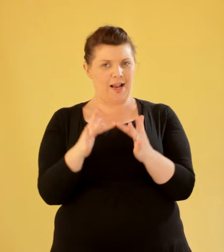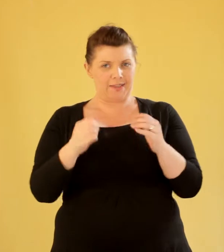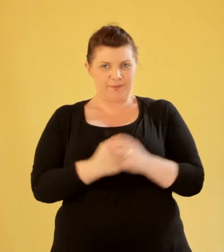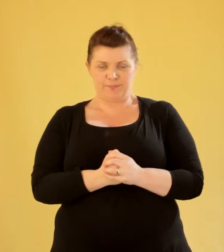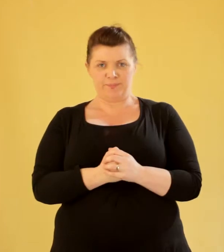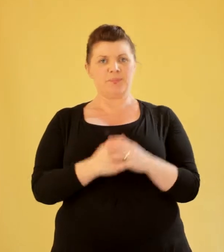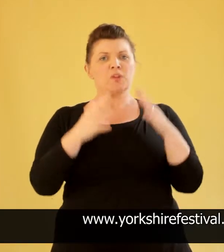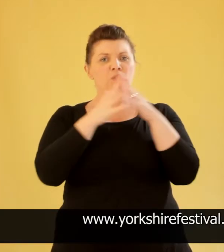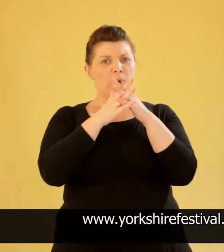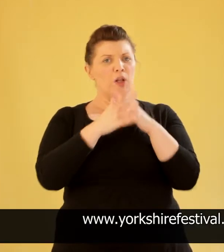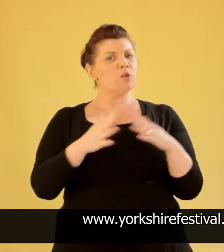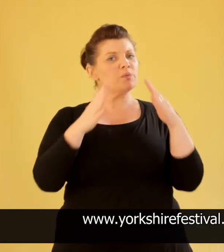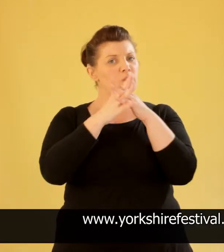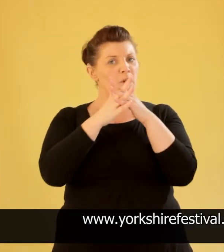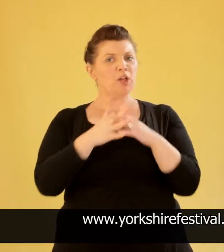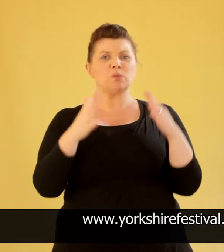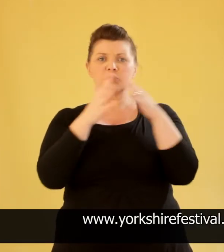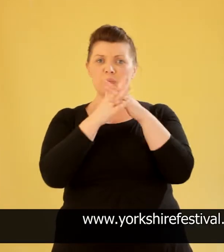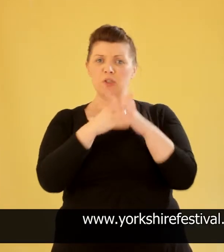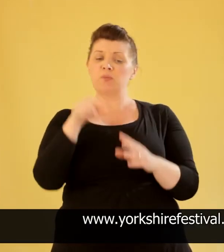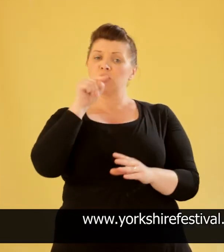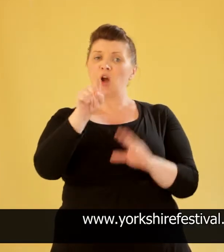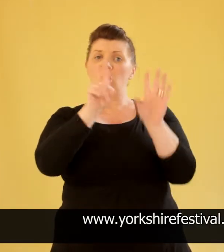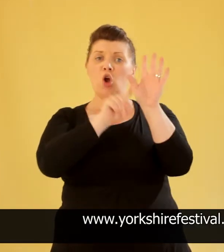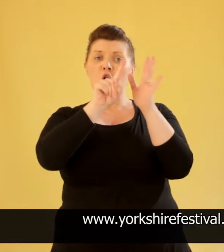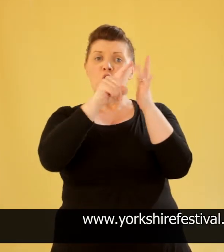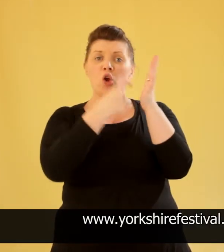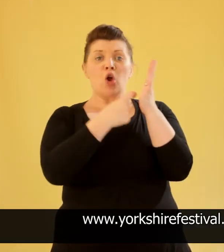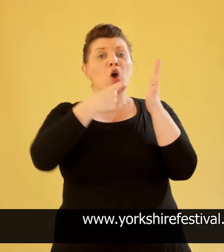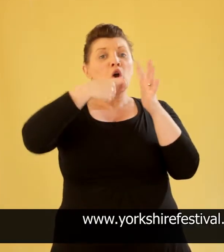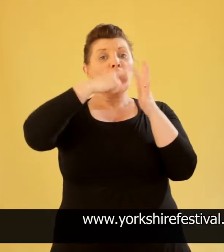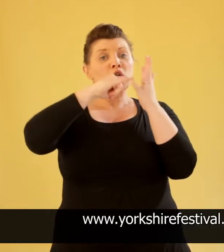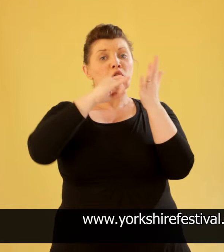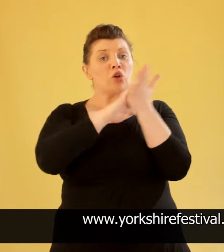www.yorkshirefestival.co.uk.